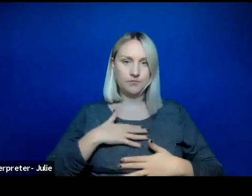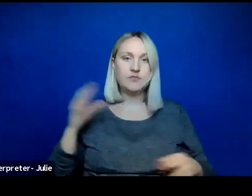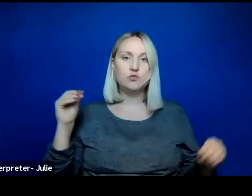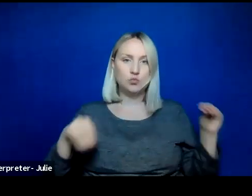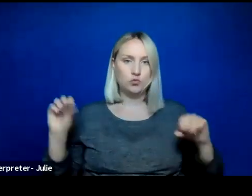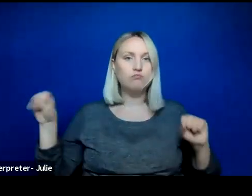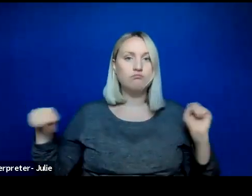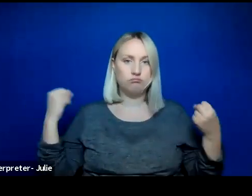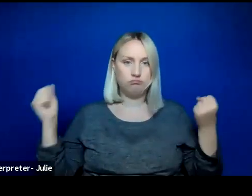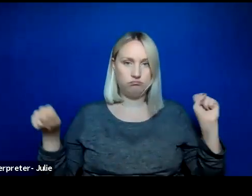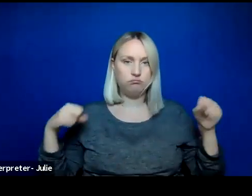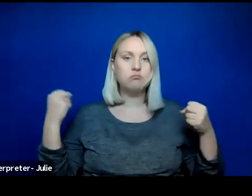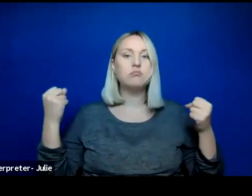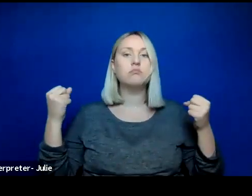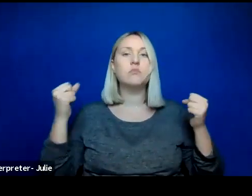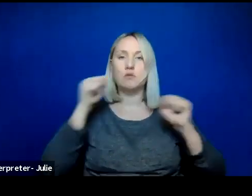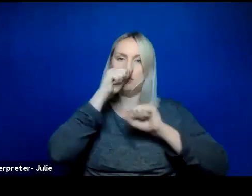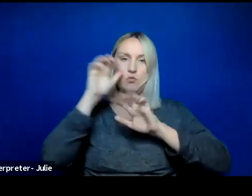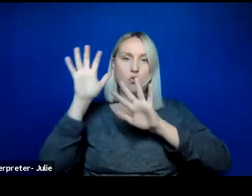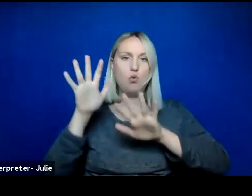wrists and keep breathing out.